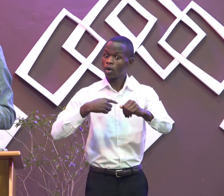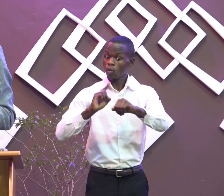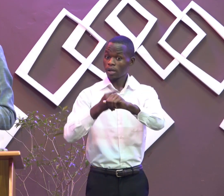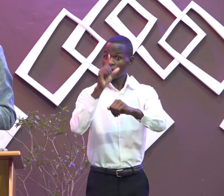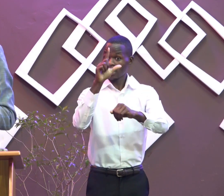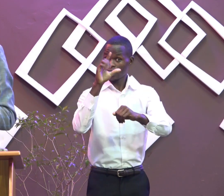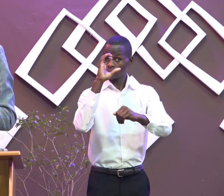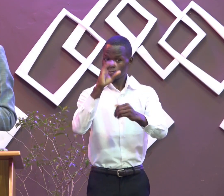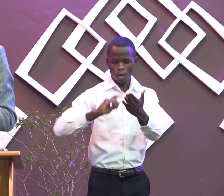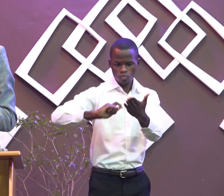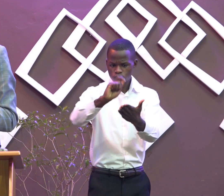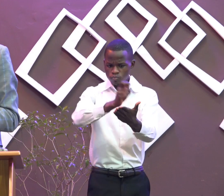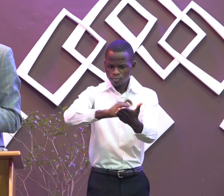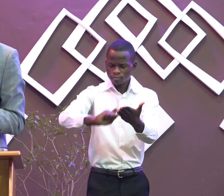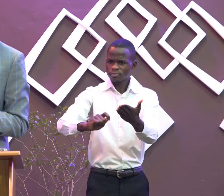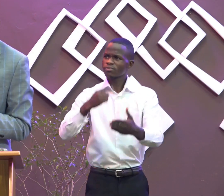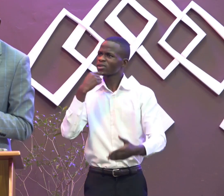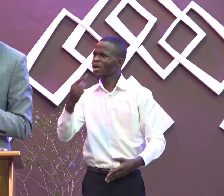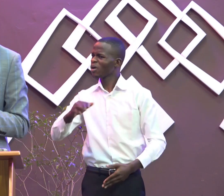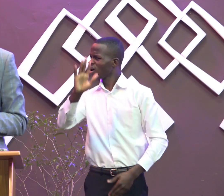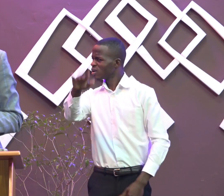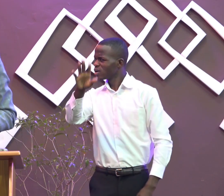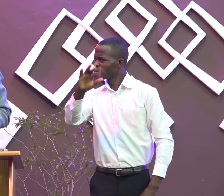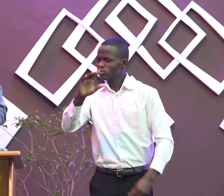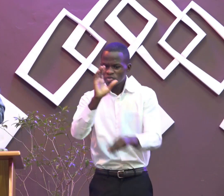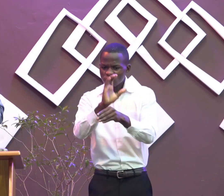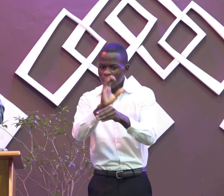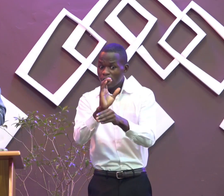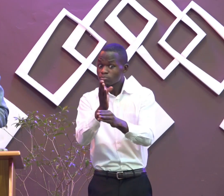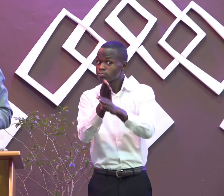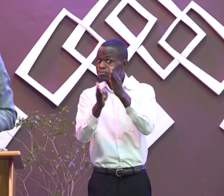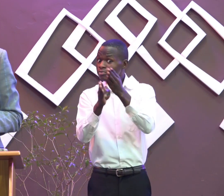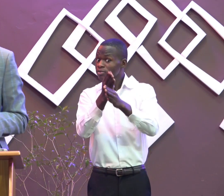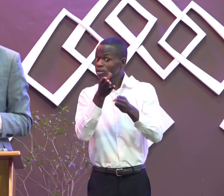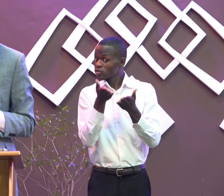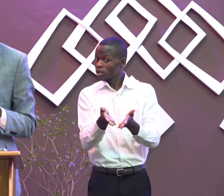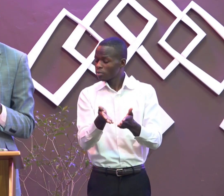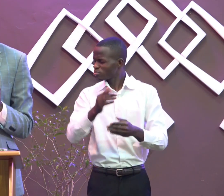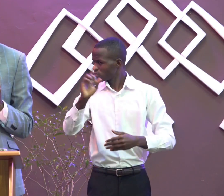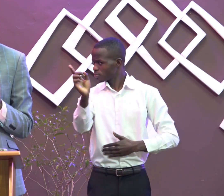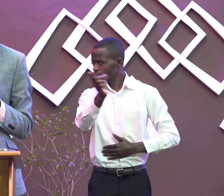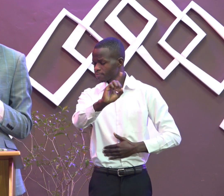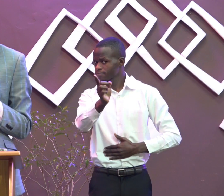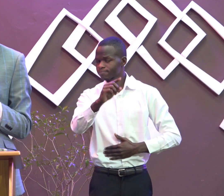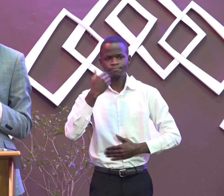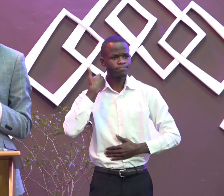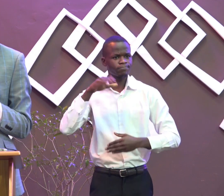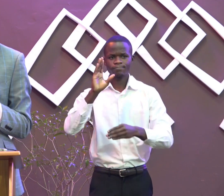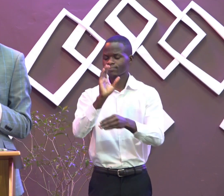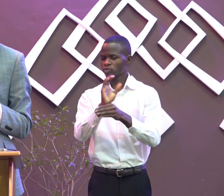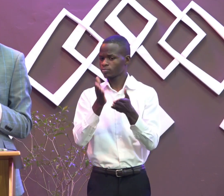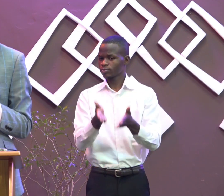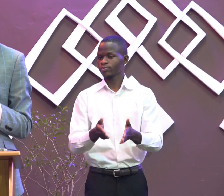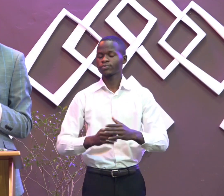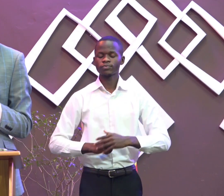tugula negambe kanisa tejja kubeerawo. When we were still organizing ourselves, the LOC that had signed on our documents